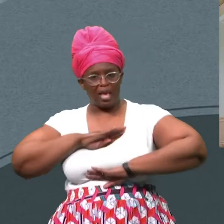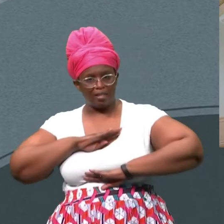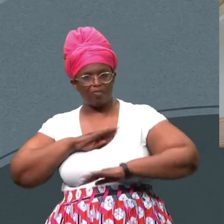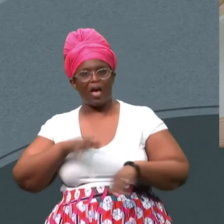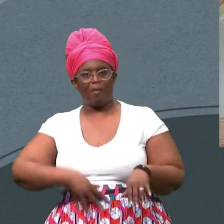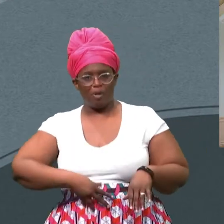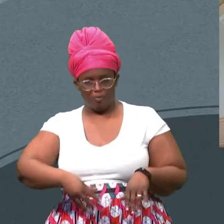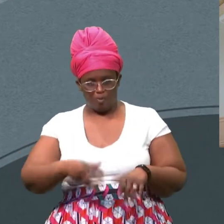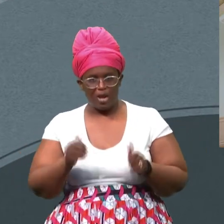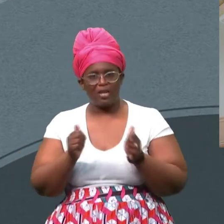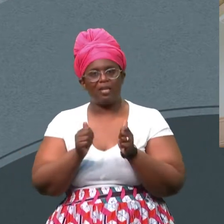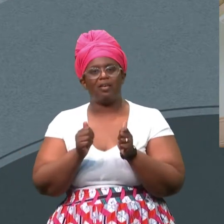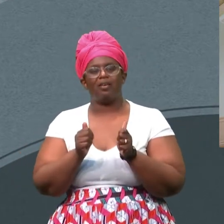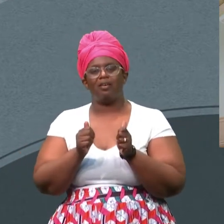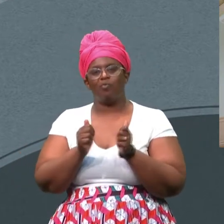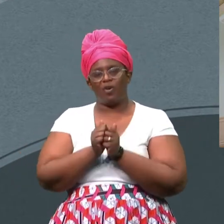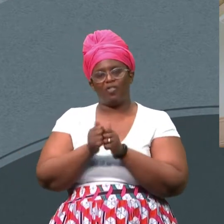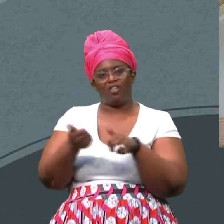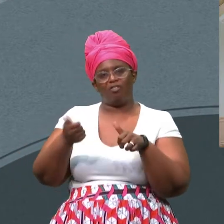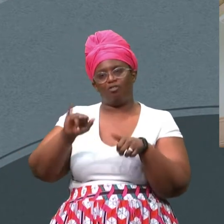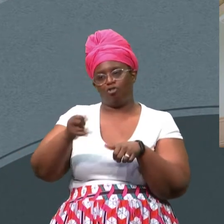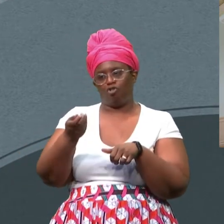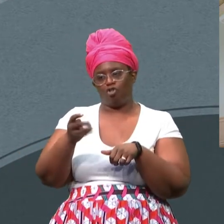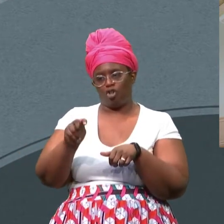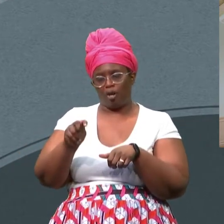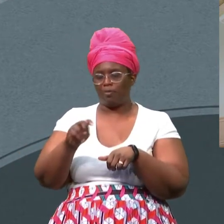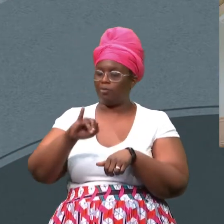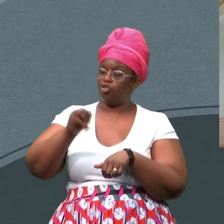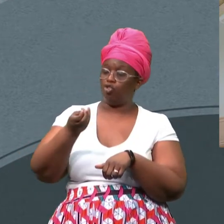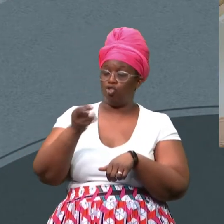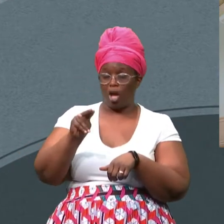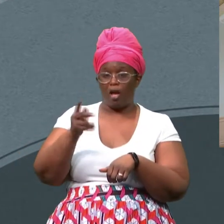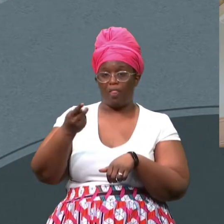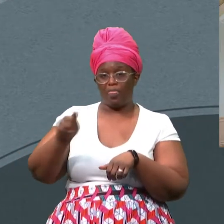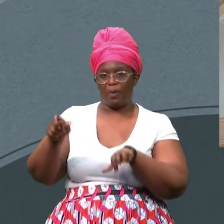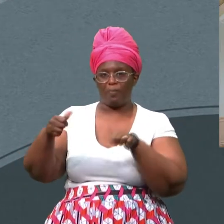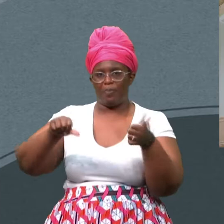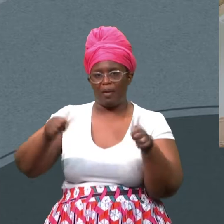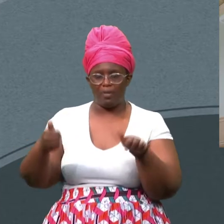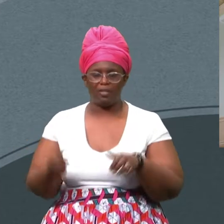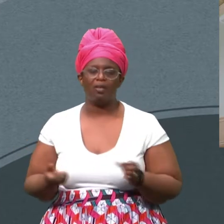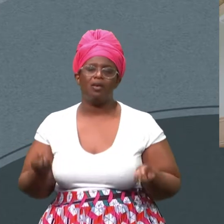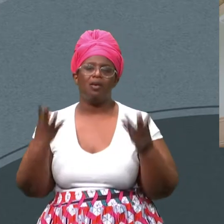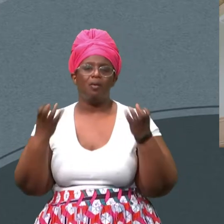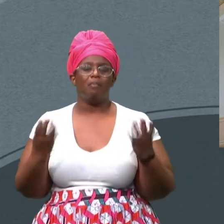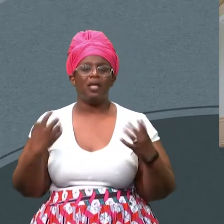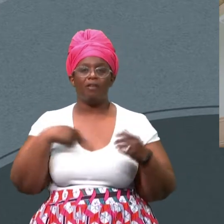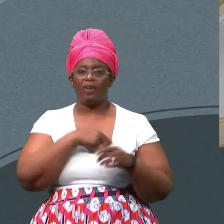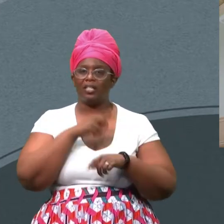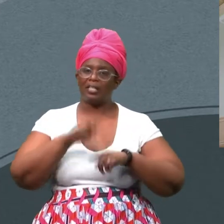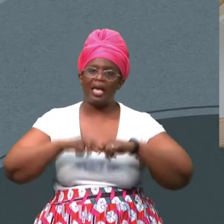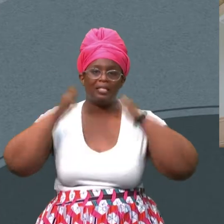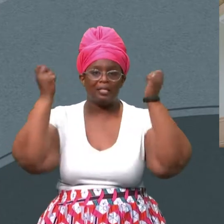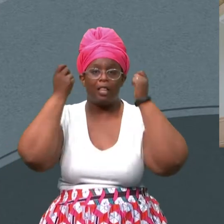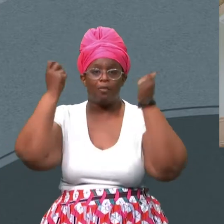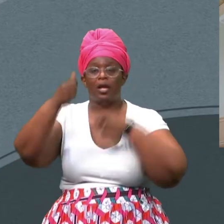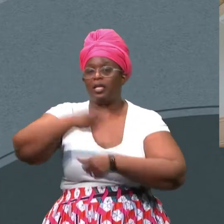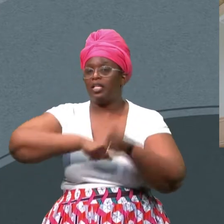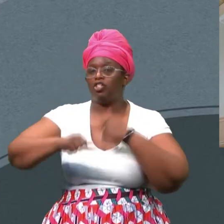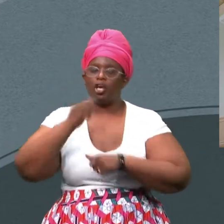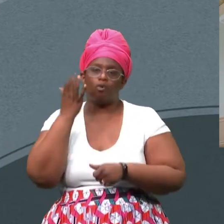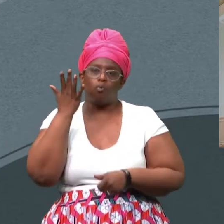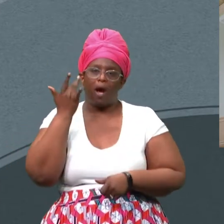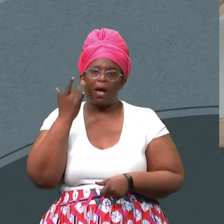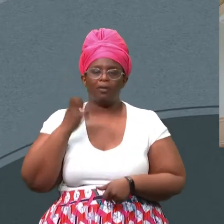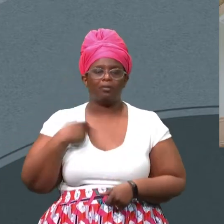her. And I think too many of us, we can't celebrate each other because deep down inside, I'm